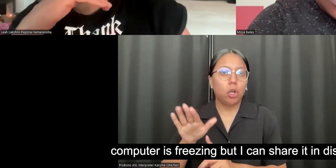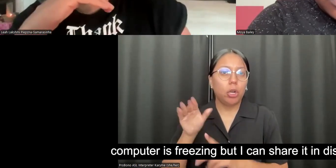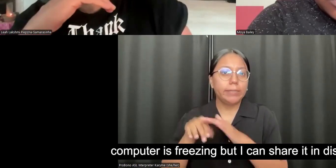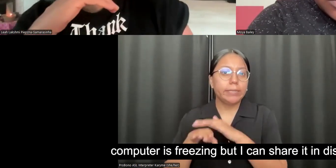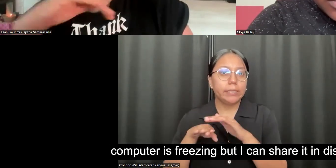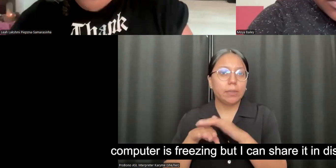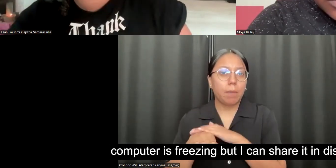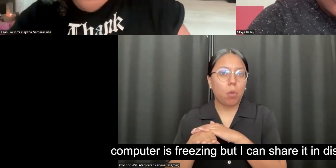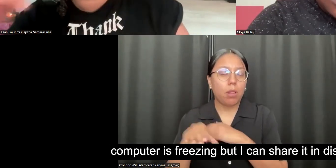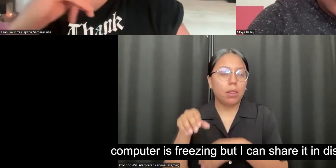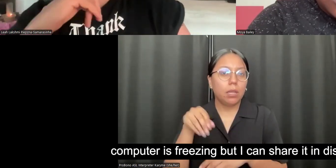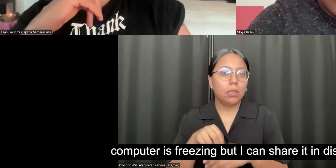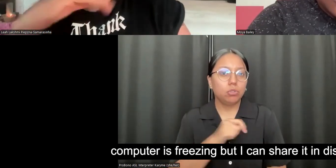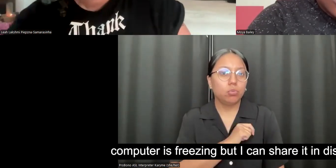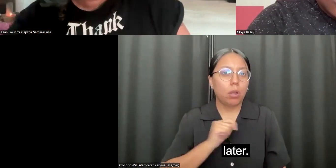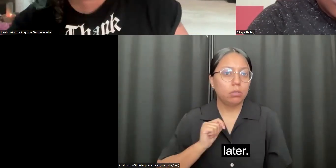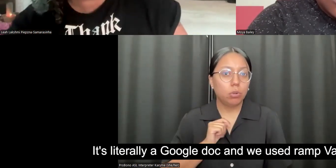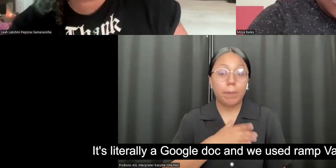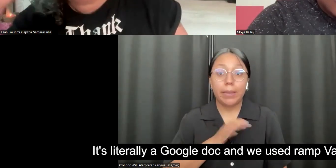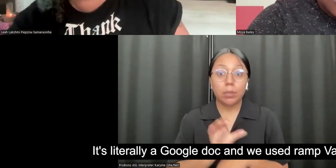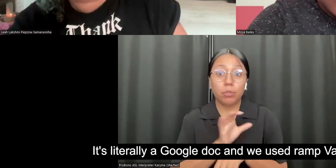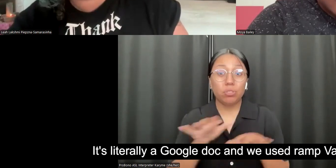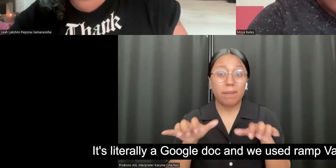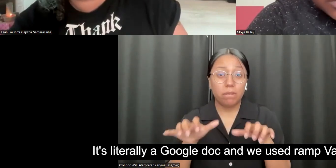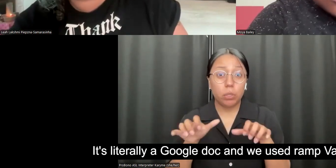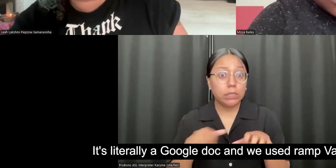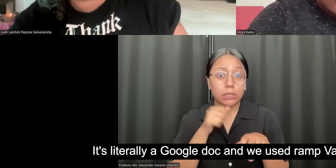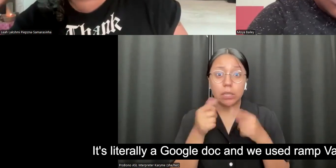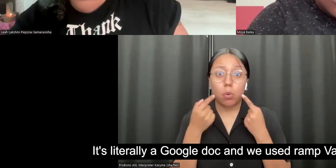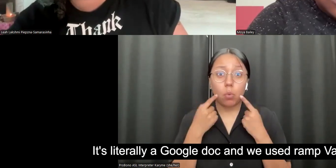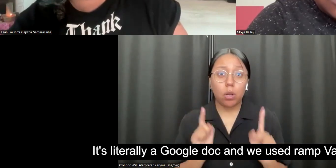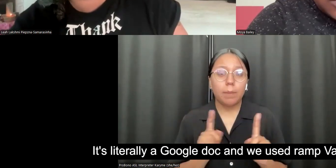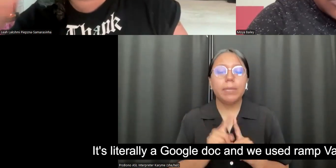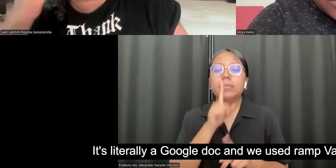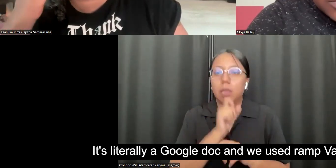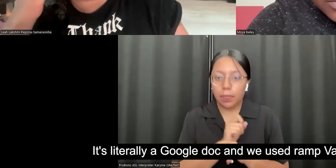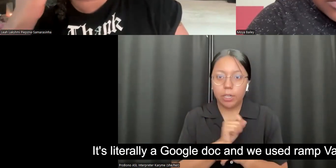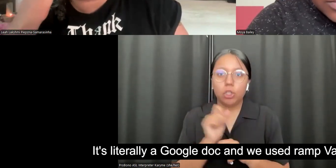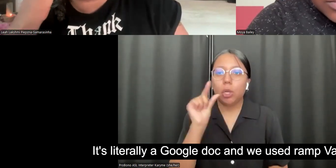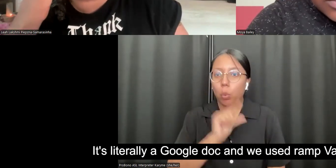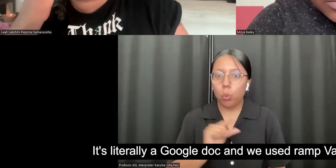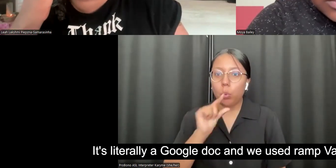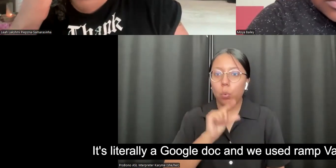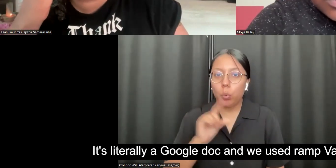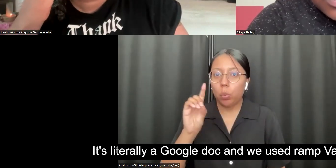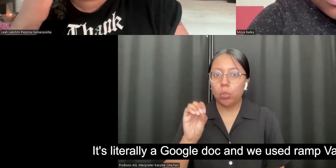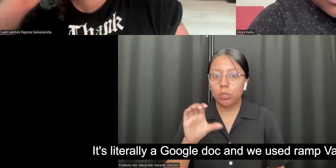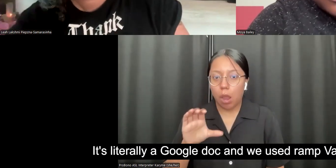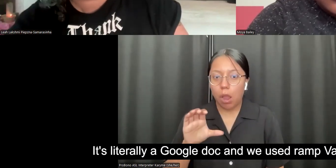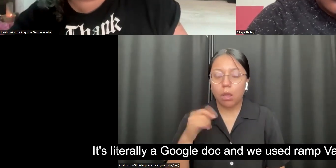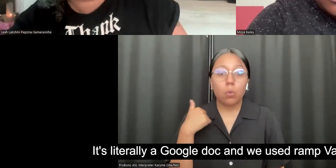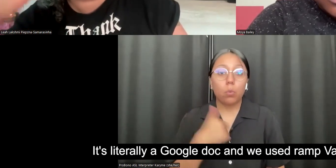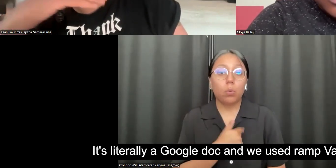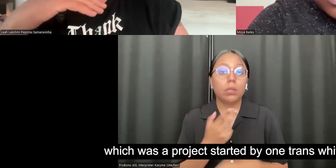is freezing, so it won't let me. But I could share it in Discord later. I just want to say it's literally a Google Doc. It's literally a Google Doc, and we used